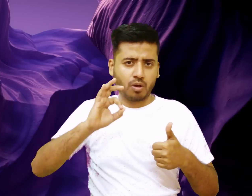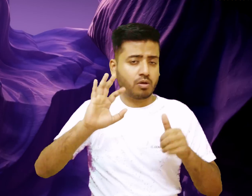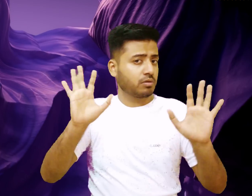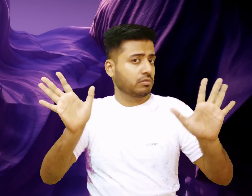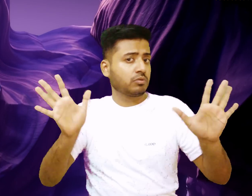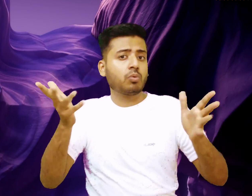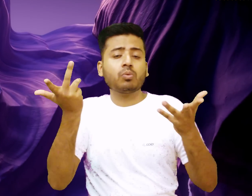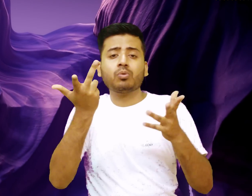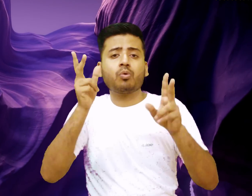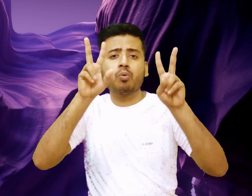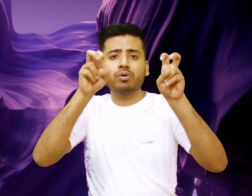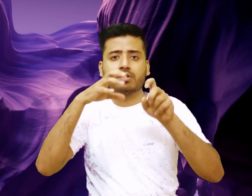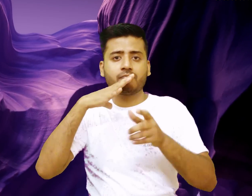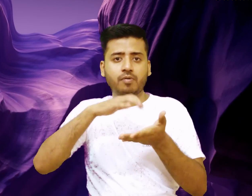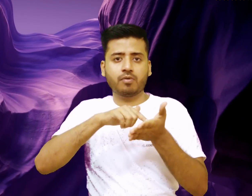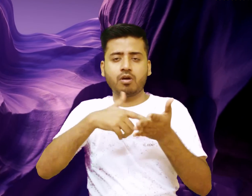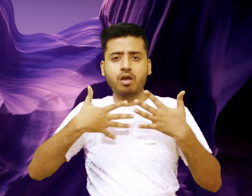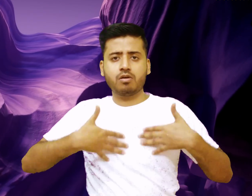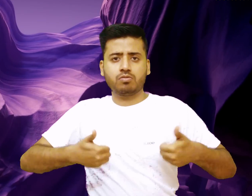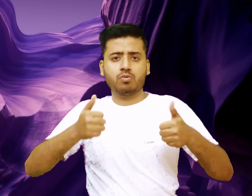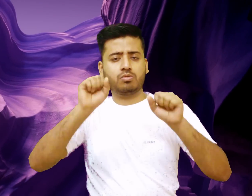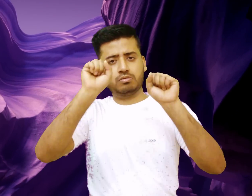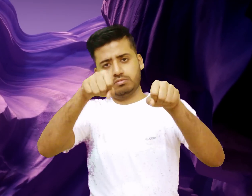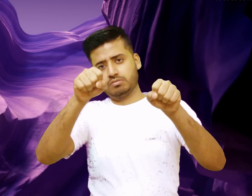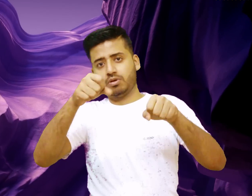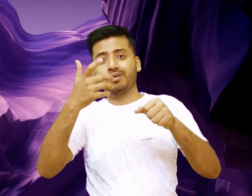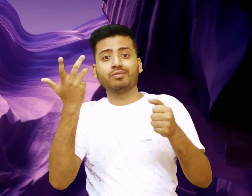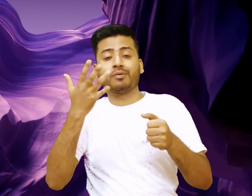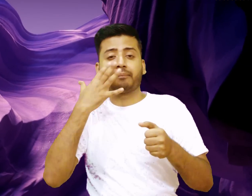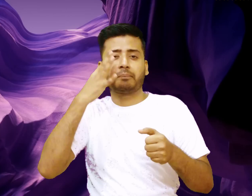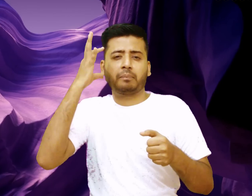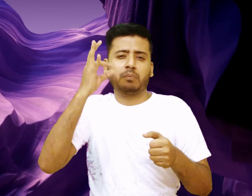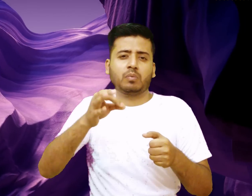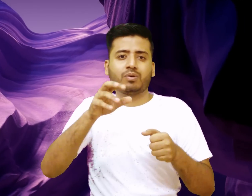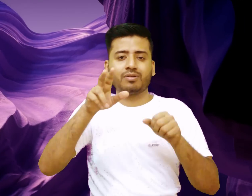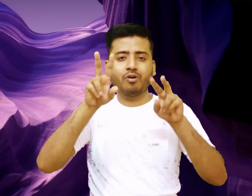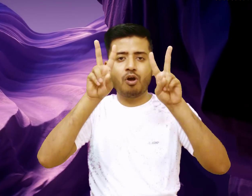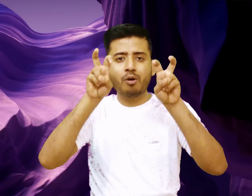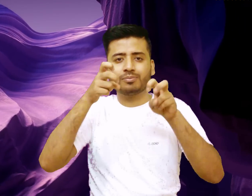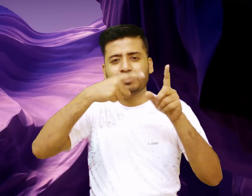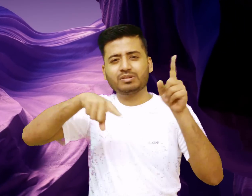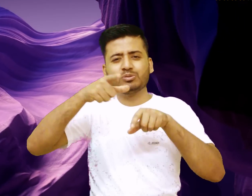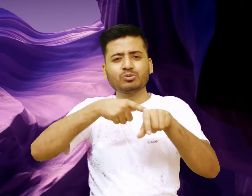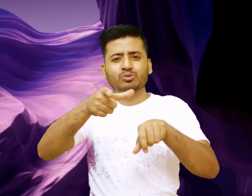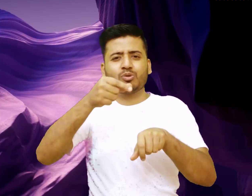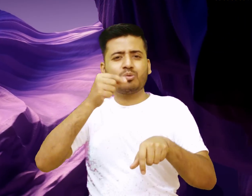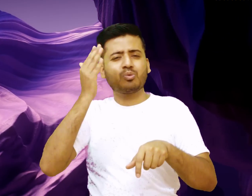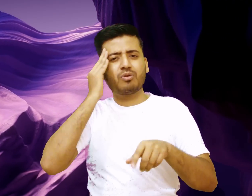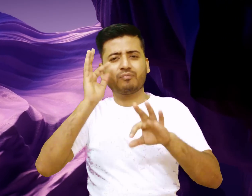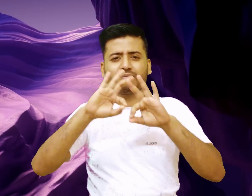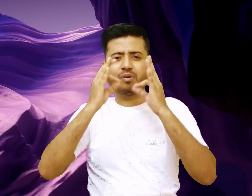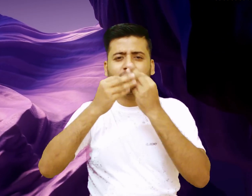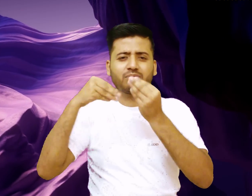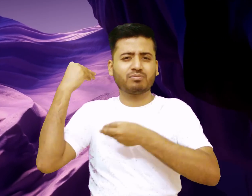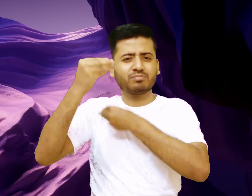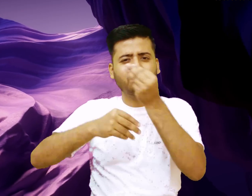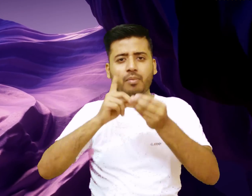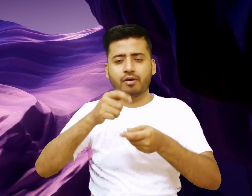bacteria, particularly Bacillus cereus, which can cause food poisoning. Keep warm function. The keep warm setting